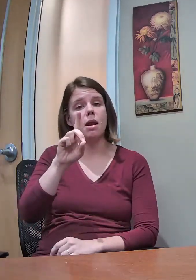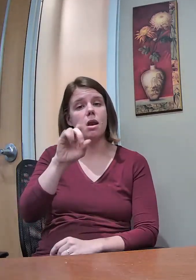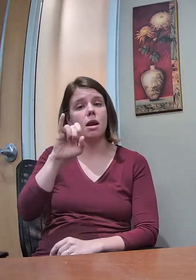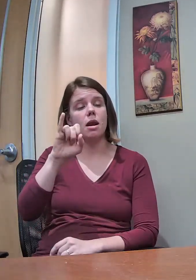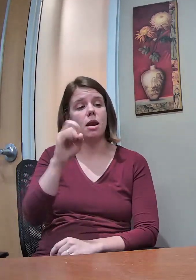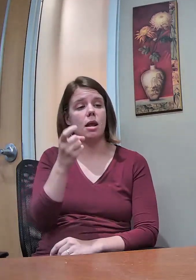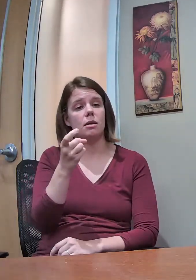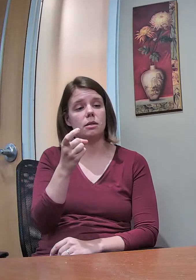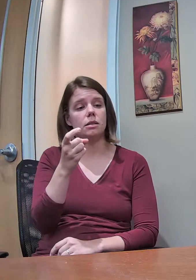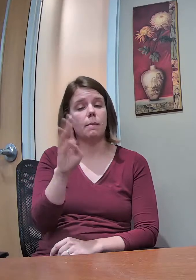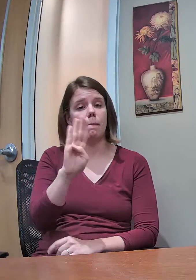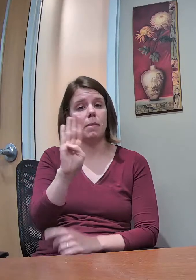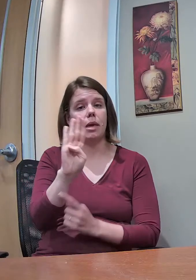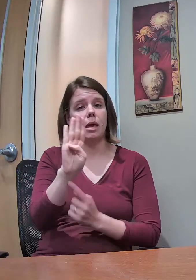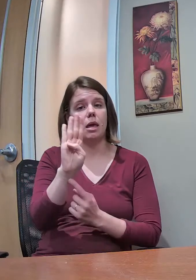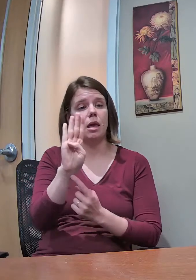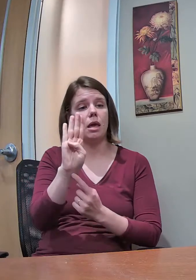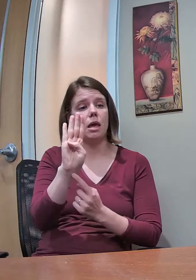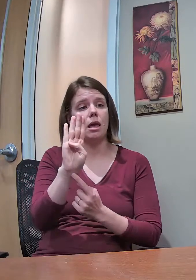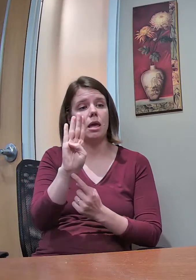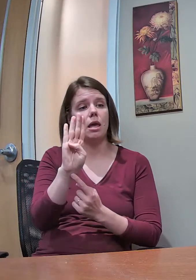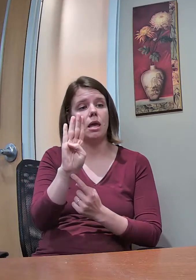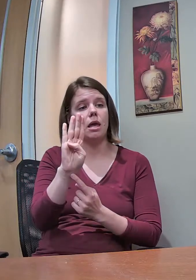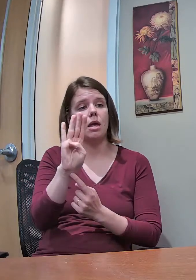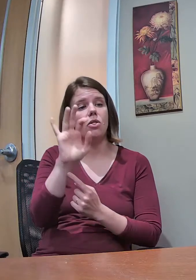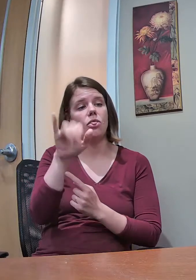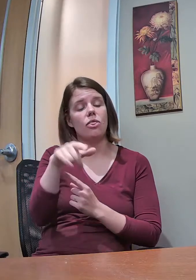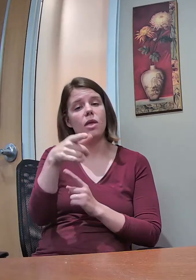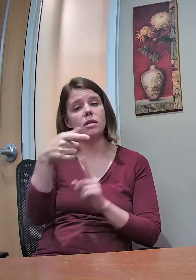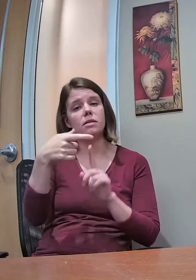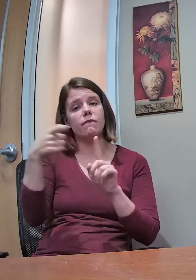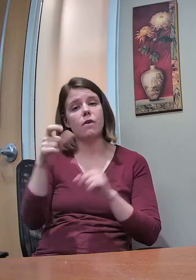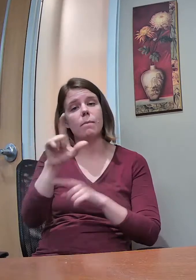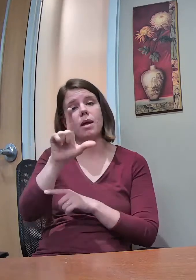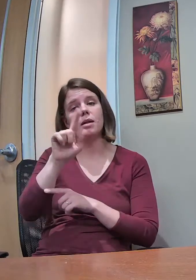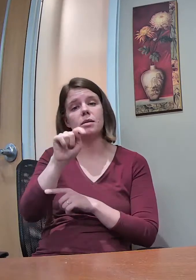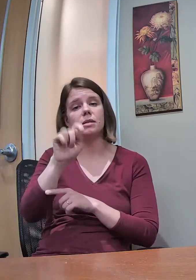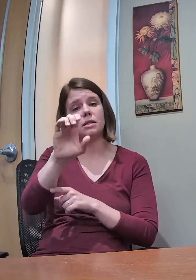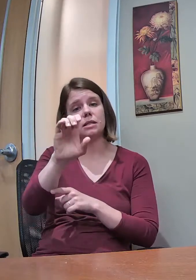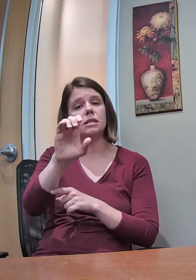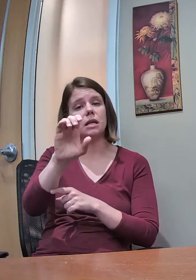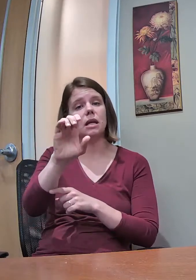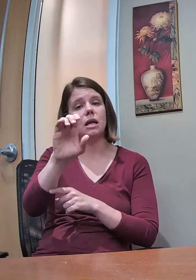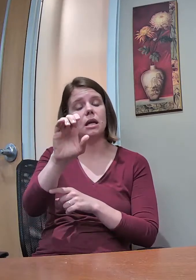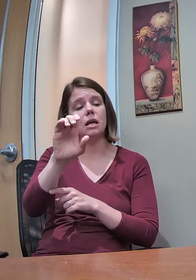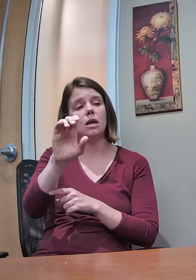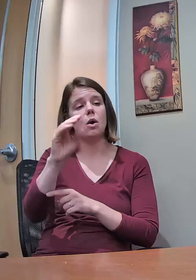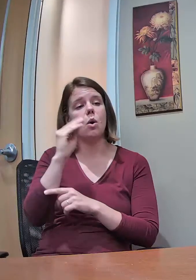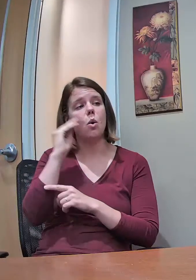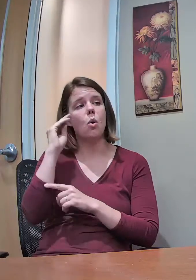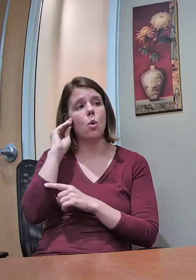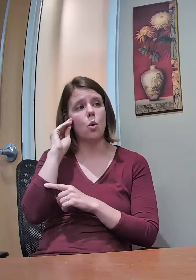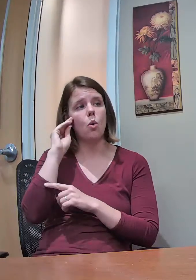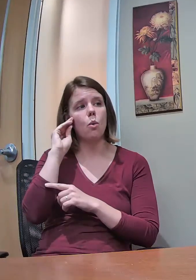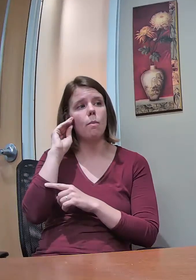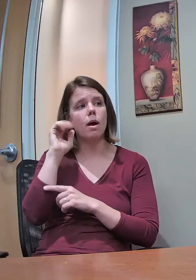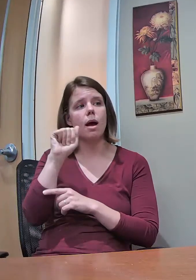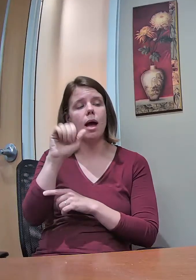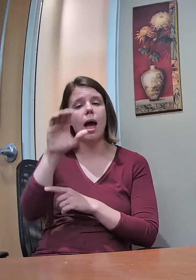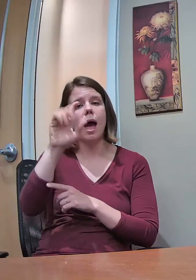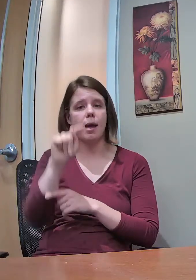appendices B is actually right out of the Long-Term Care Homes Act in regards